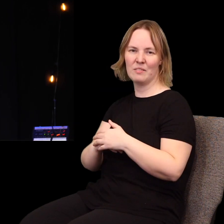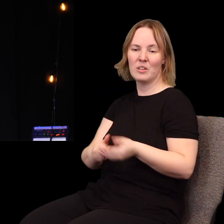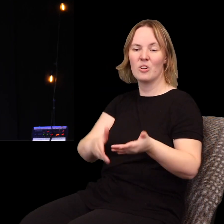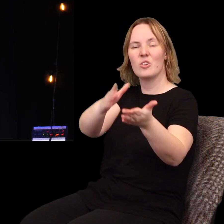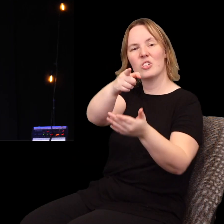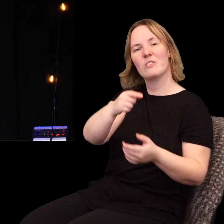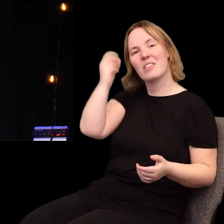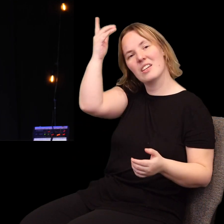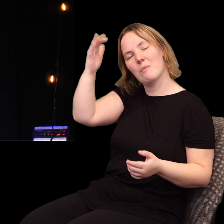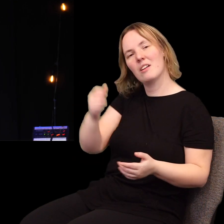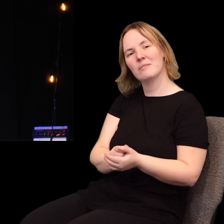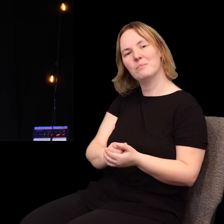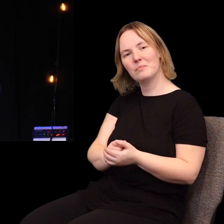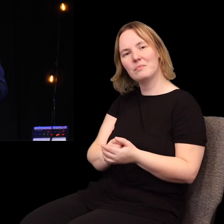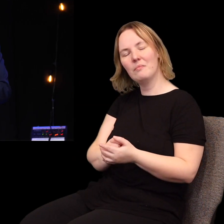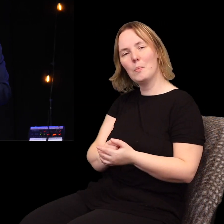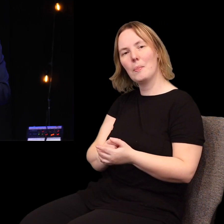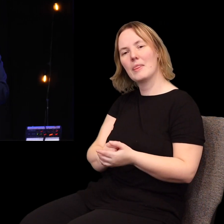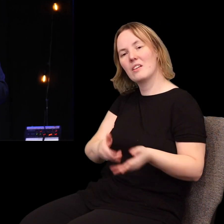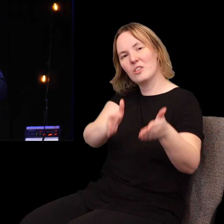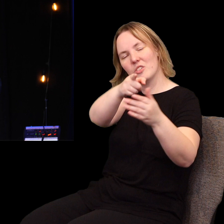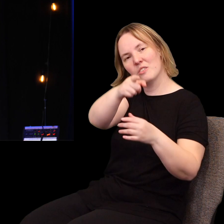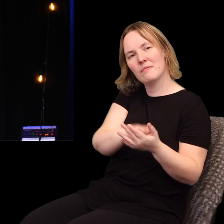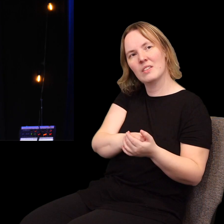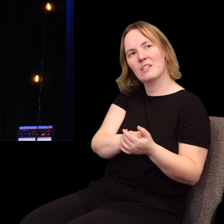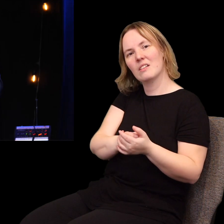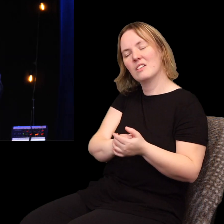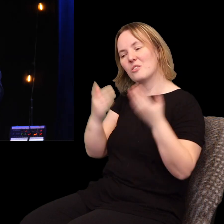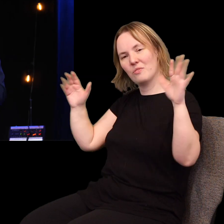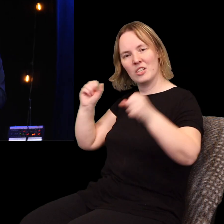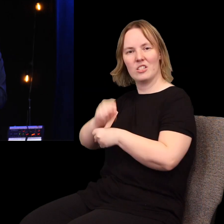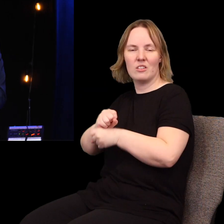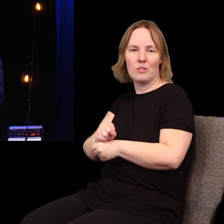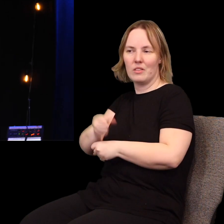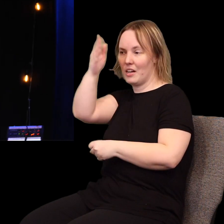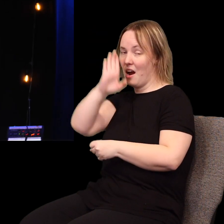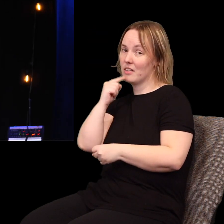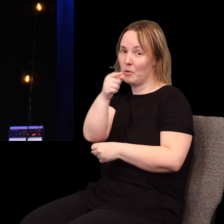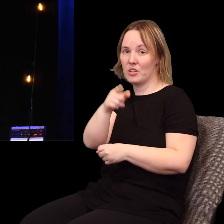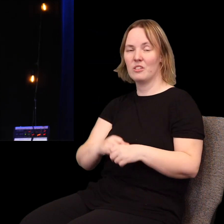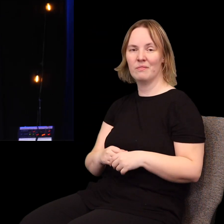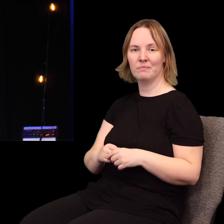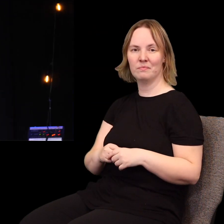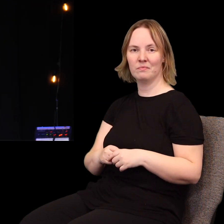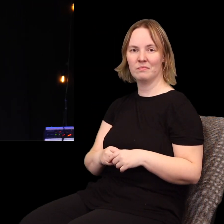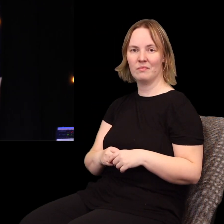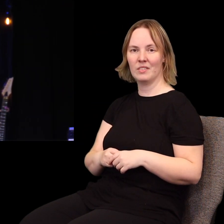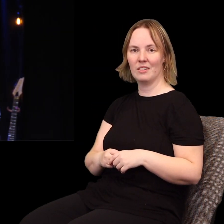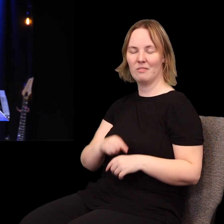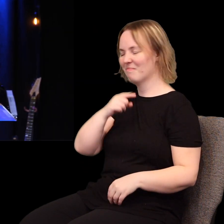want to encourage you, and I want you to think about it as I mention it. I want to encourage you to finish the assignments that God has spoken to you